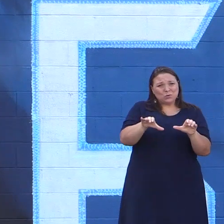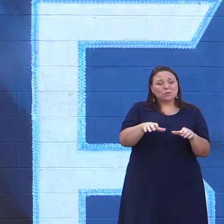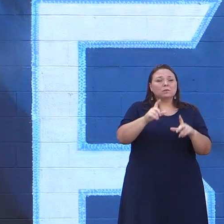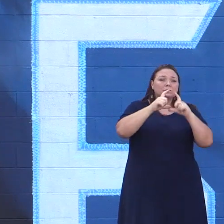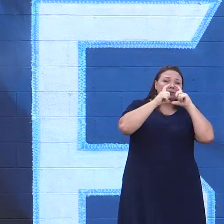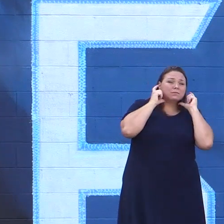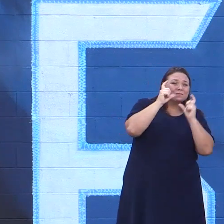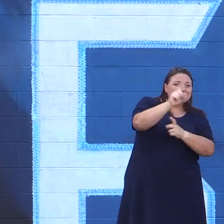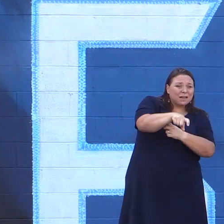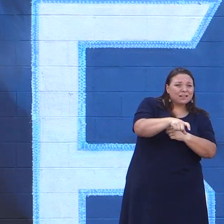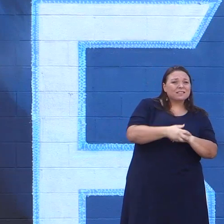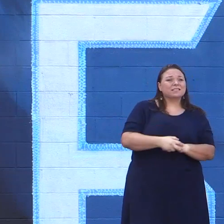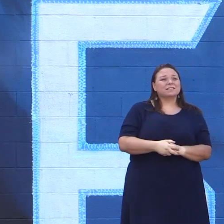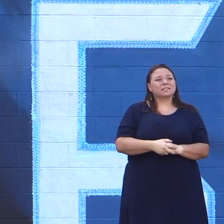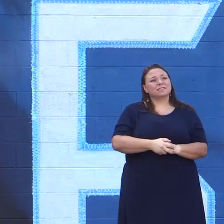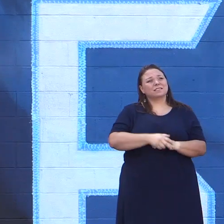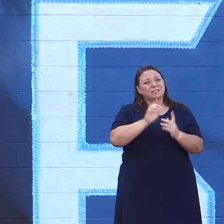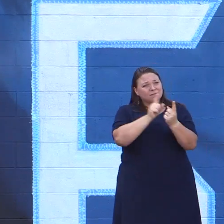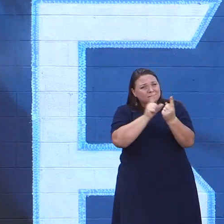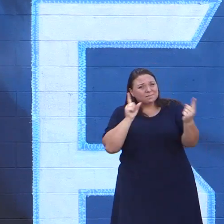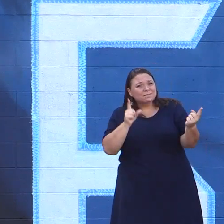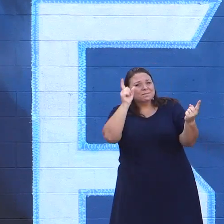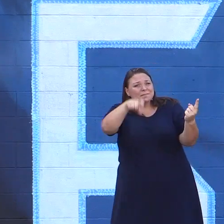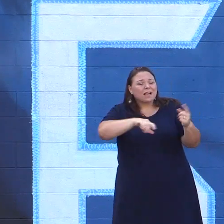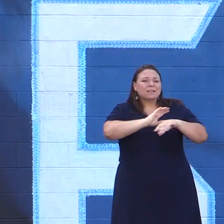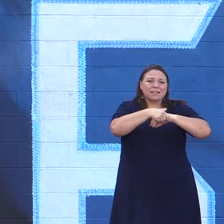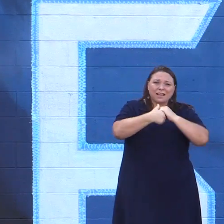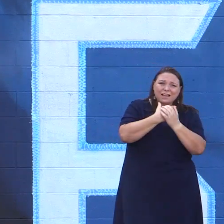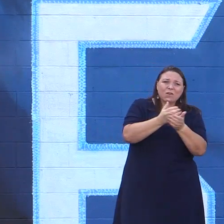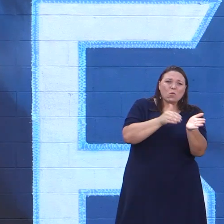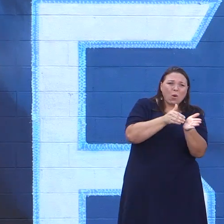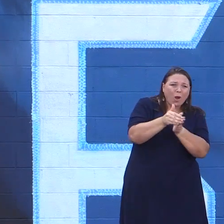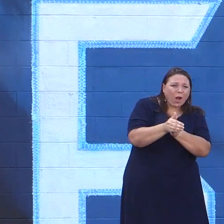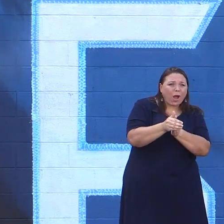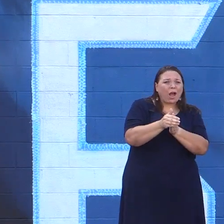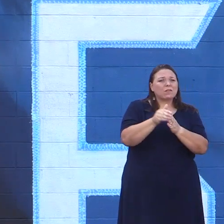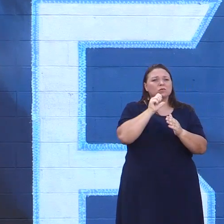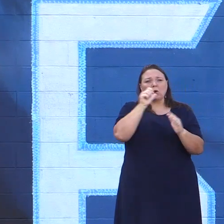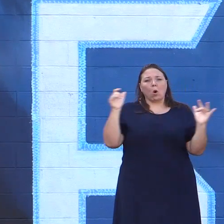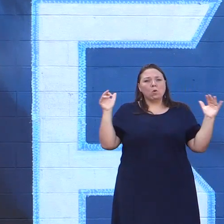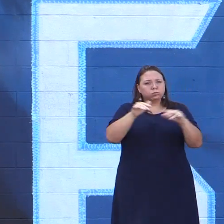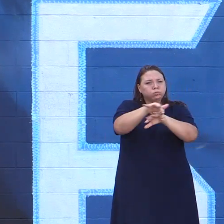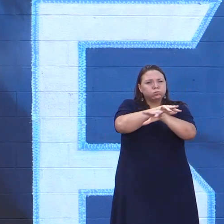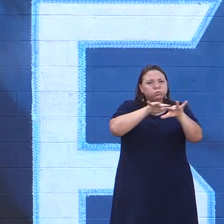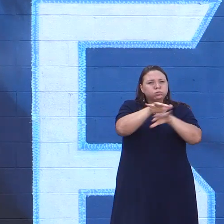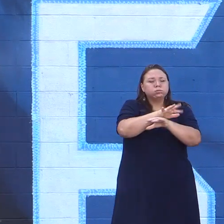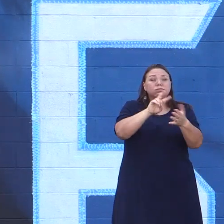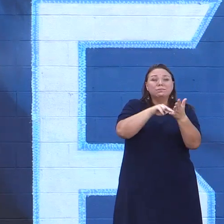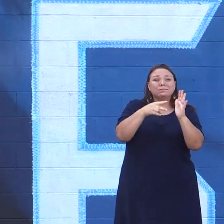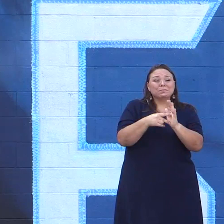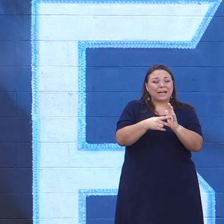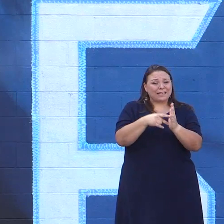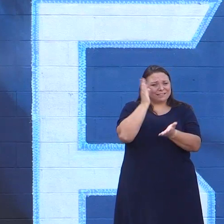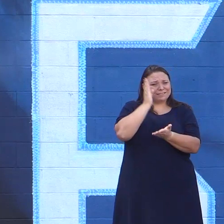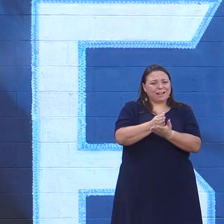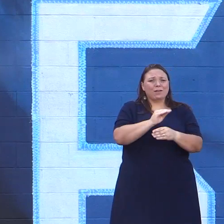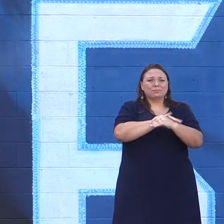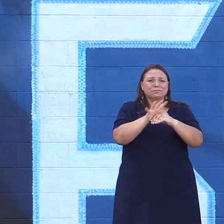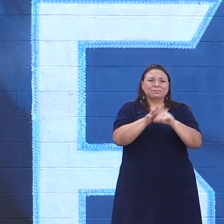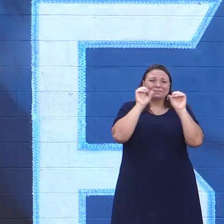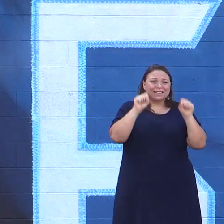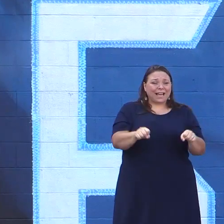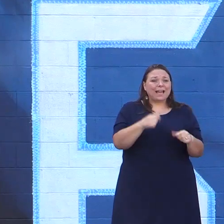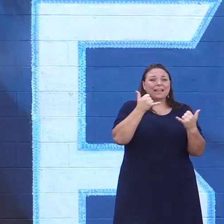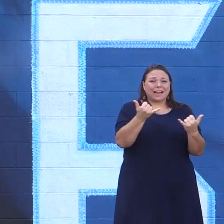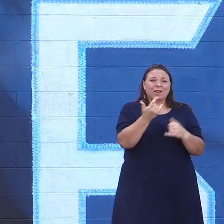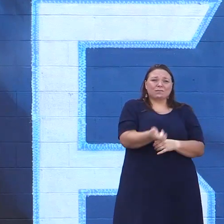face masks, do social distancing, wash hands frequently, avoid large crowds, and we can put this virus behind us. And with that,